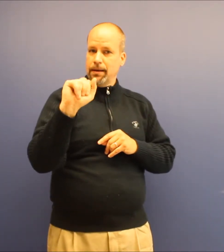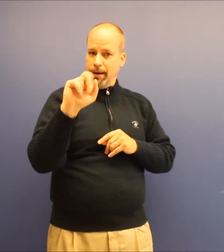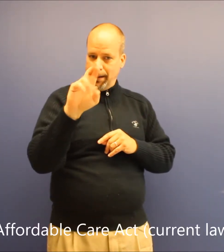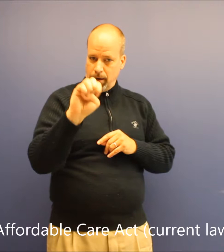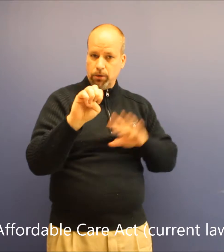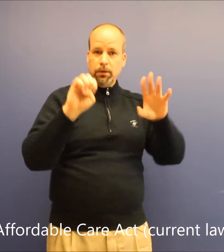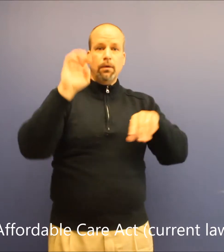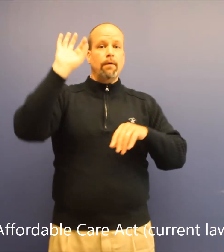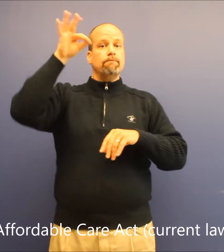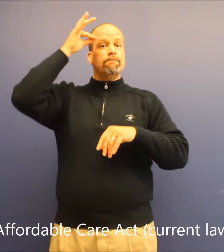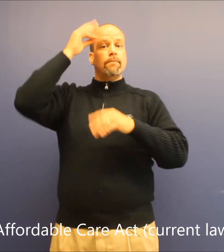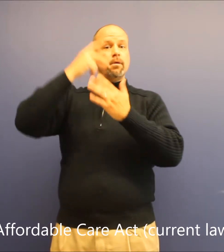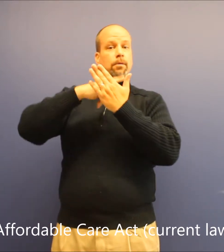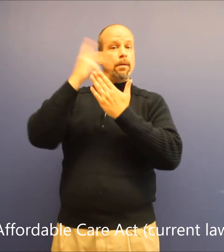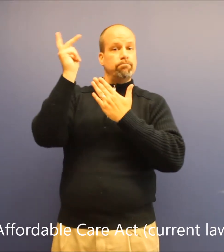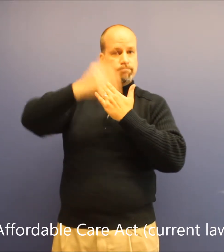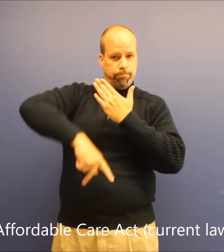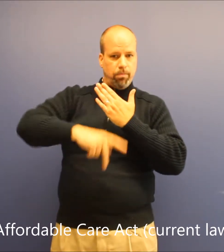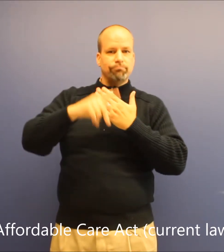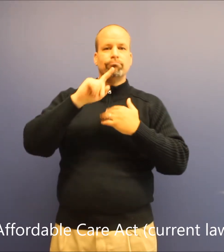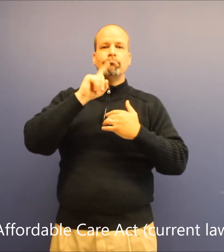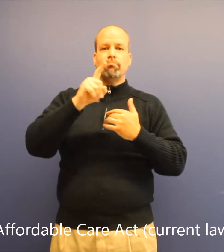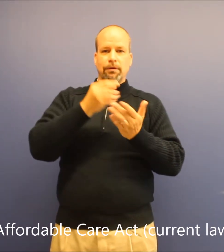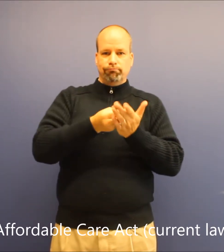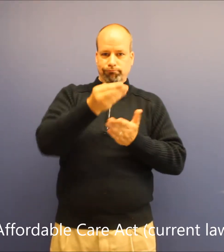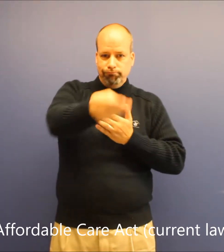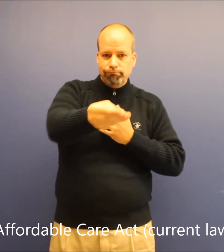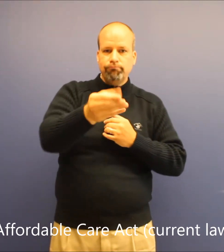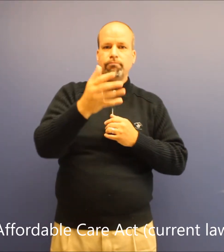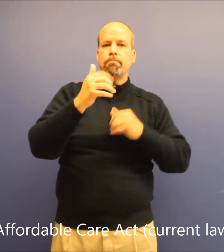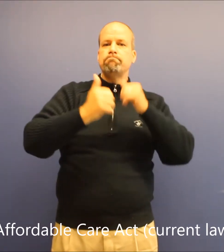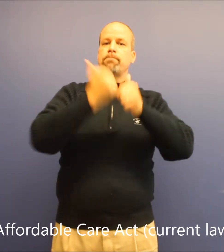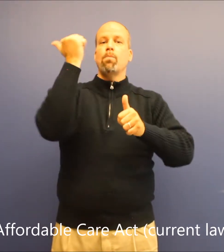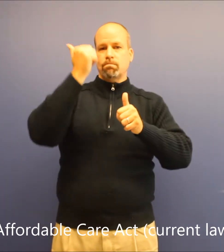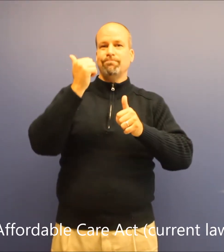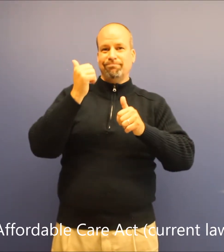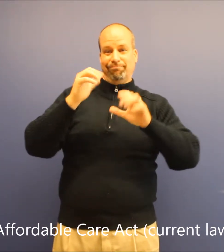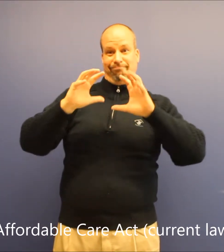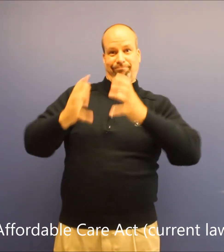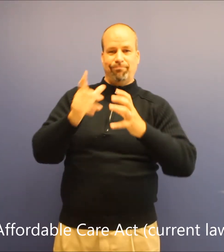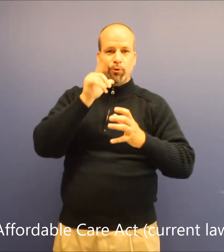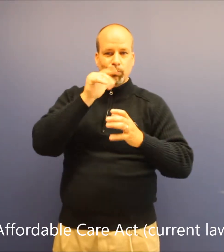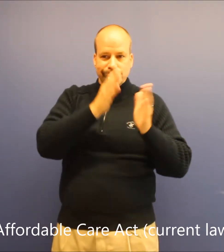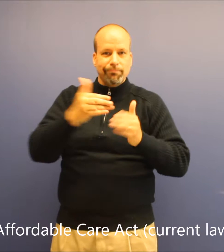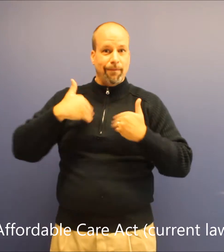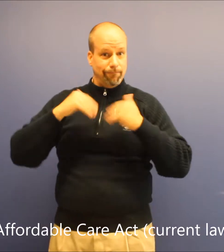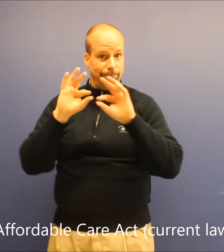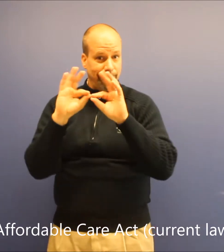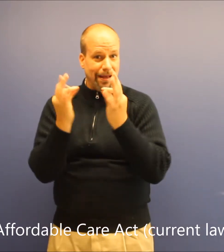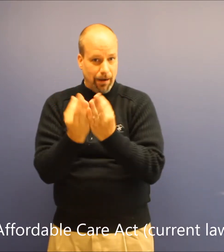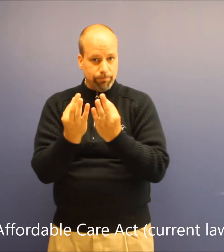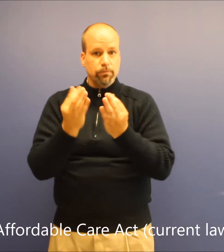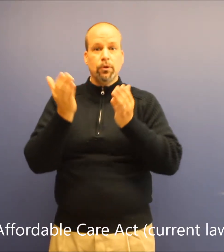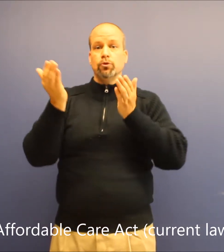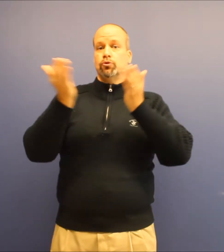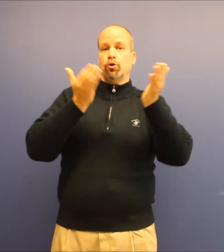Obamacare, federal programs reimburse for most Planned Parenthood services, with the exception